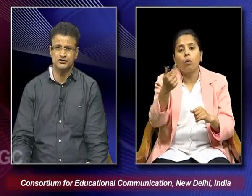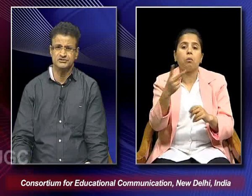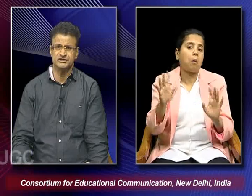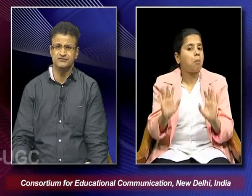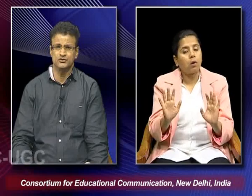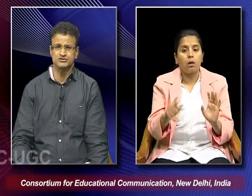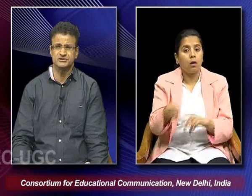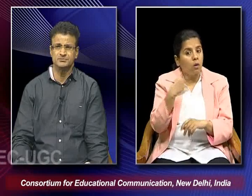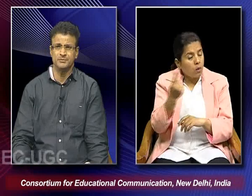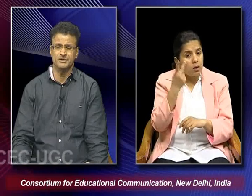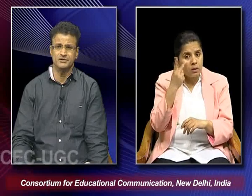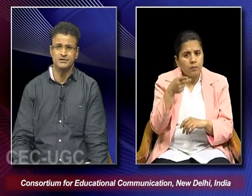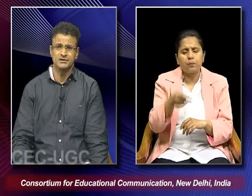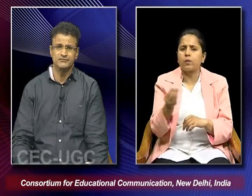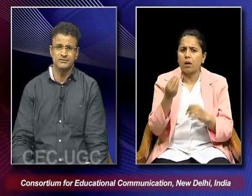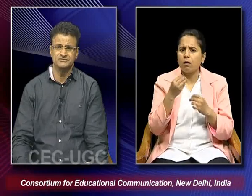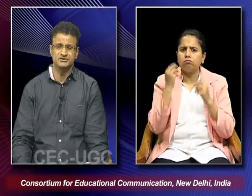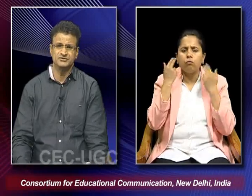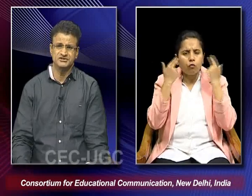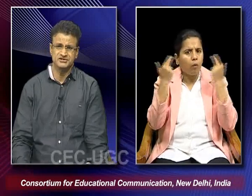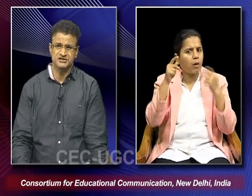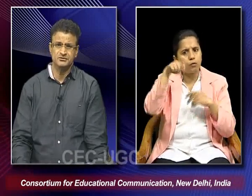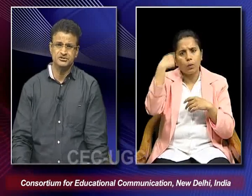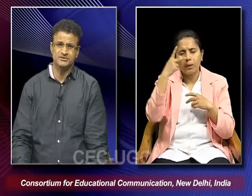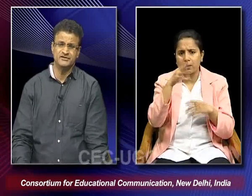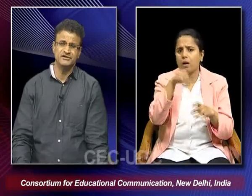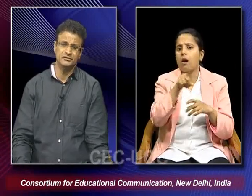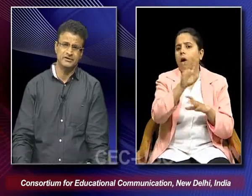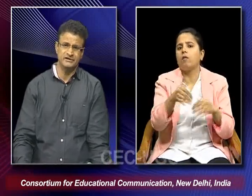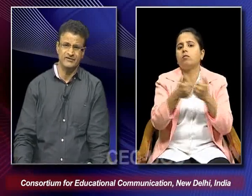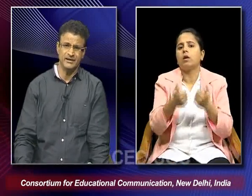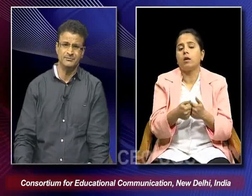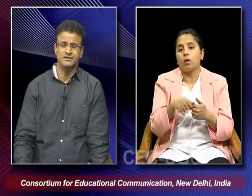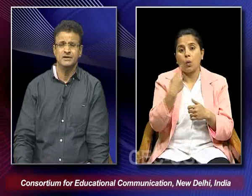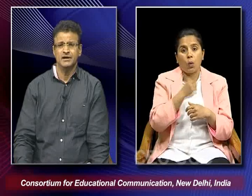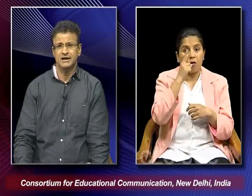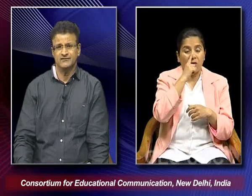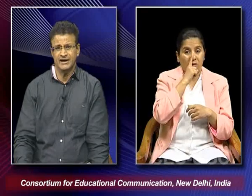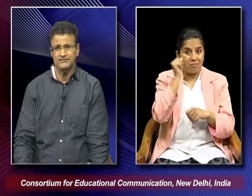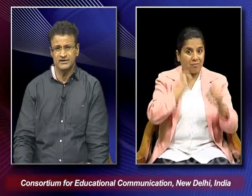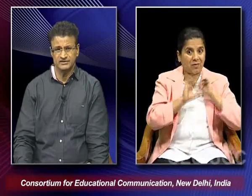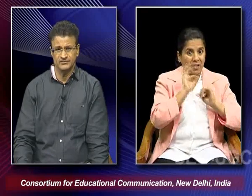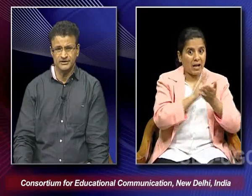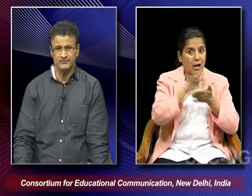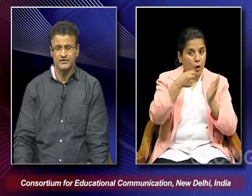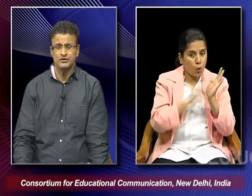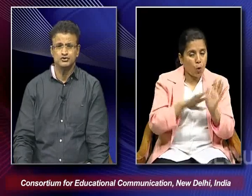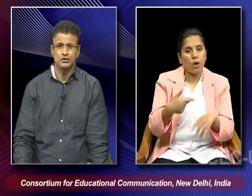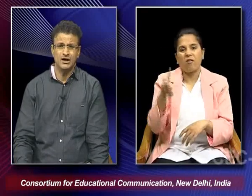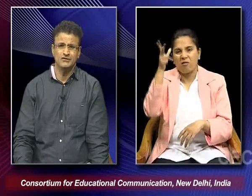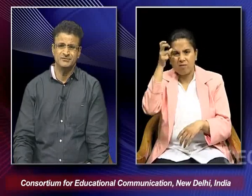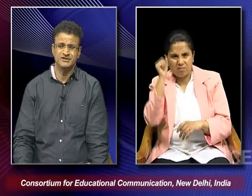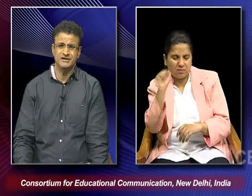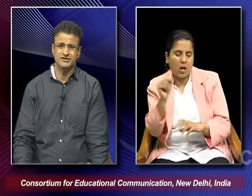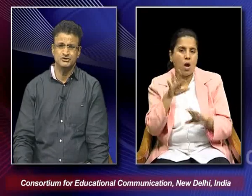it was reinforced in popular films which distinguished between heroine and vamp, wife and other women. So